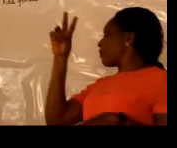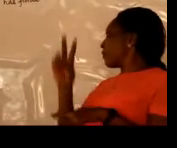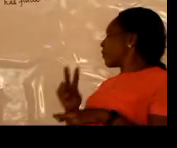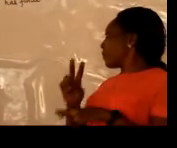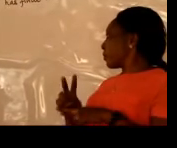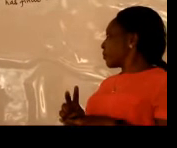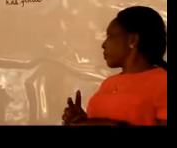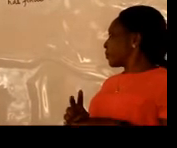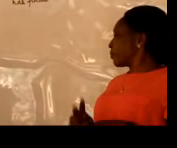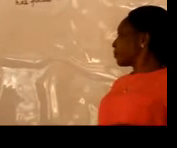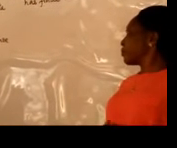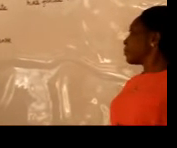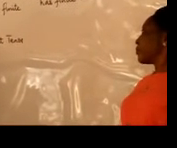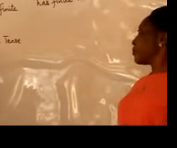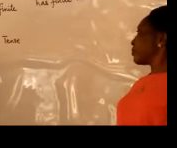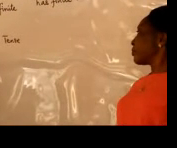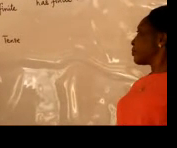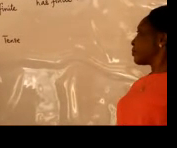simple